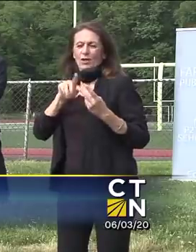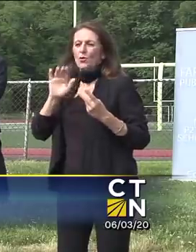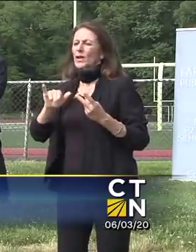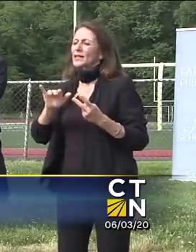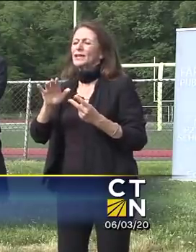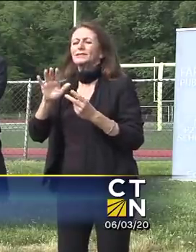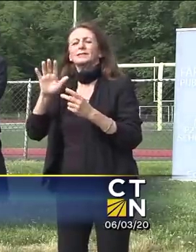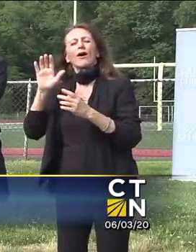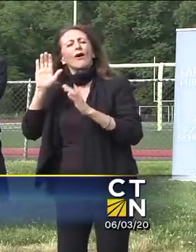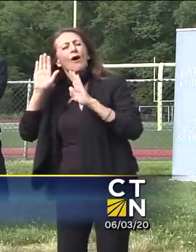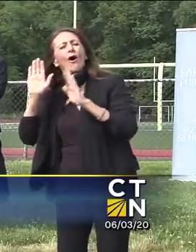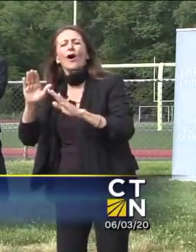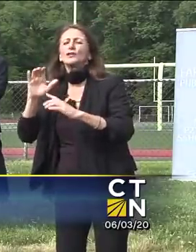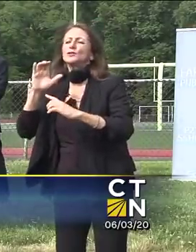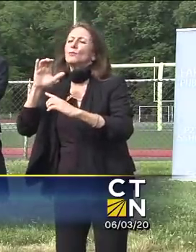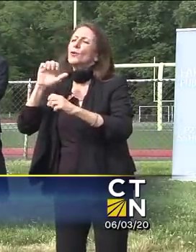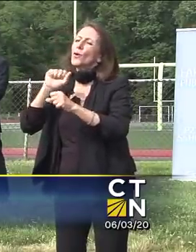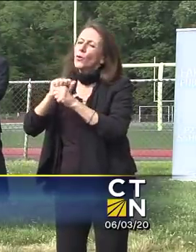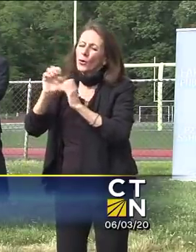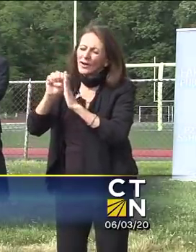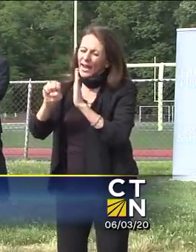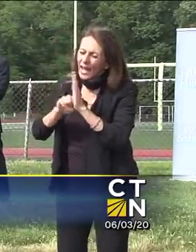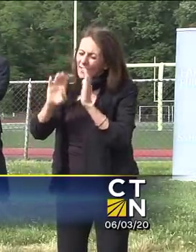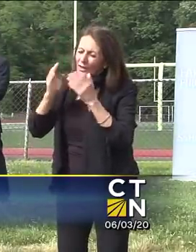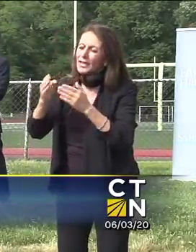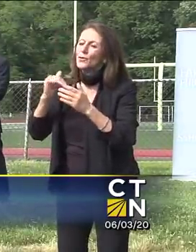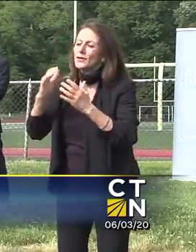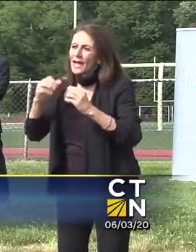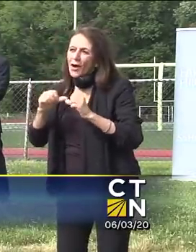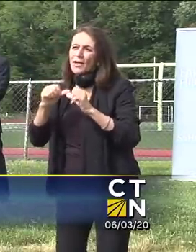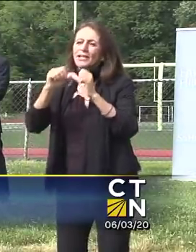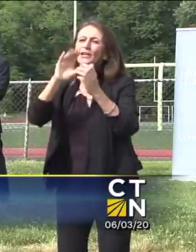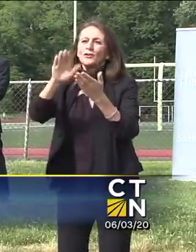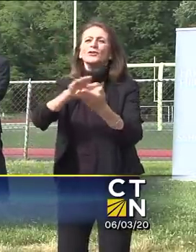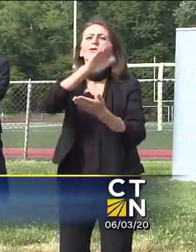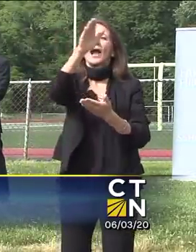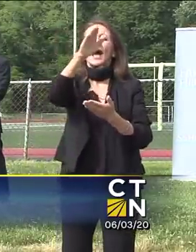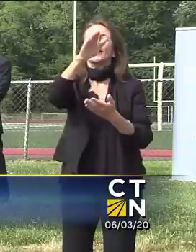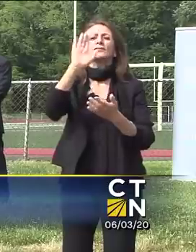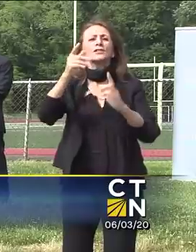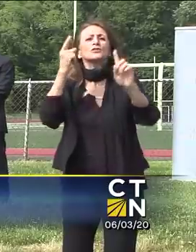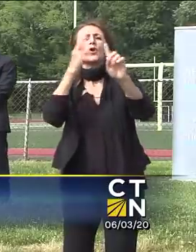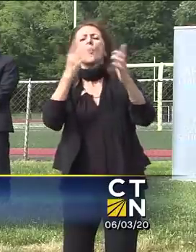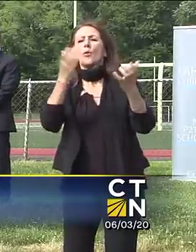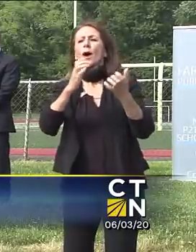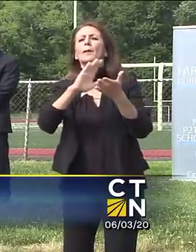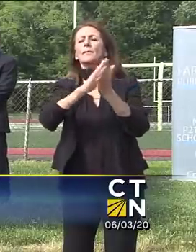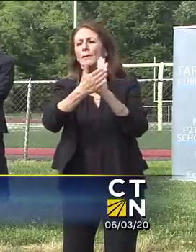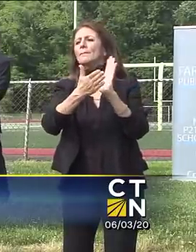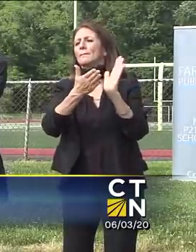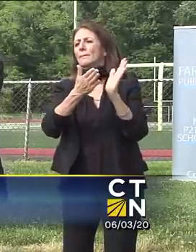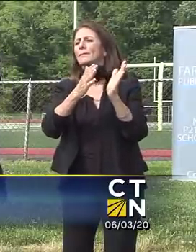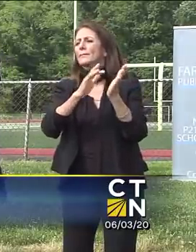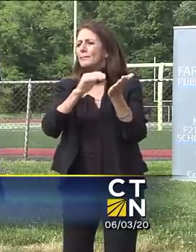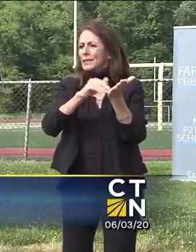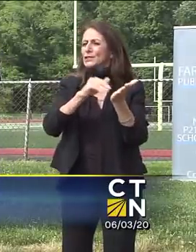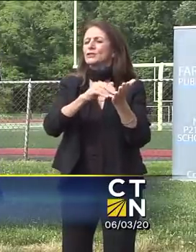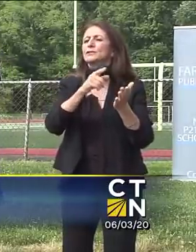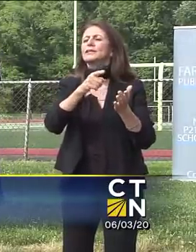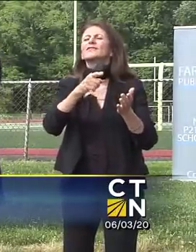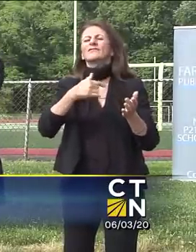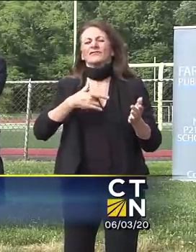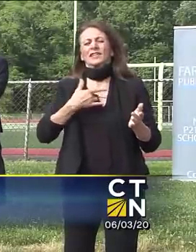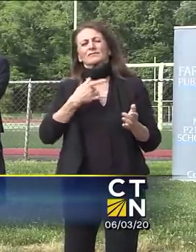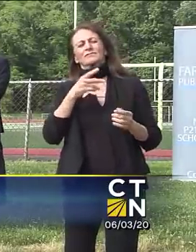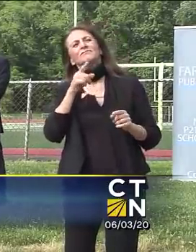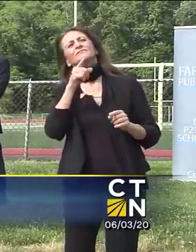work ethic, resiliency, and intelligence, to the college level, where he will pursue a career in medicine, and I know he will